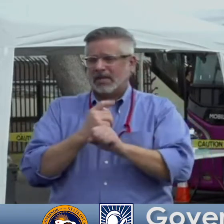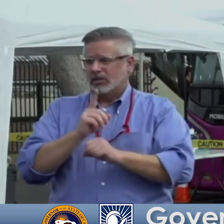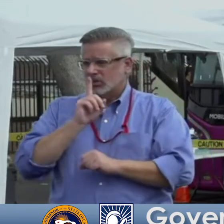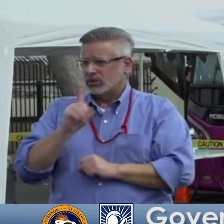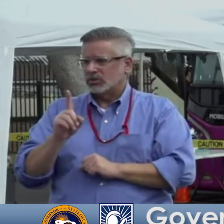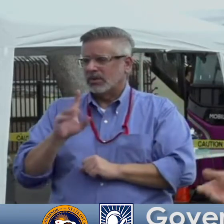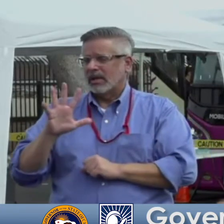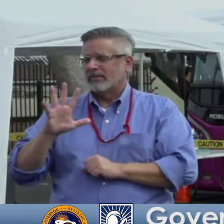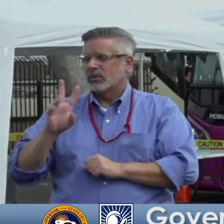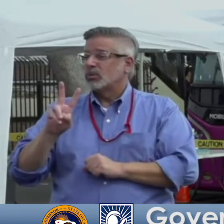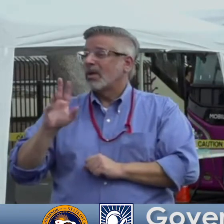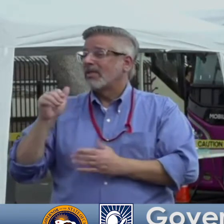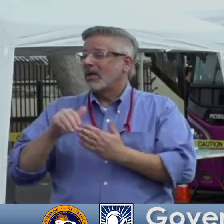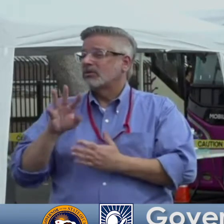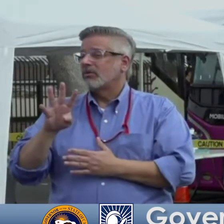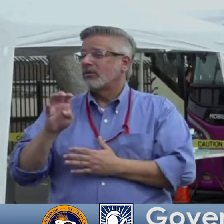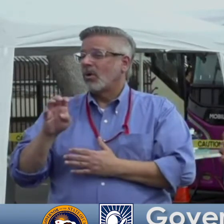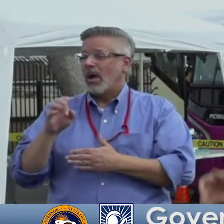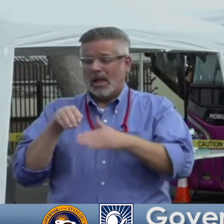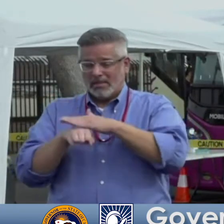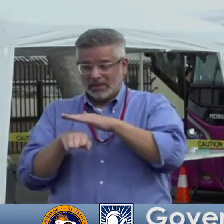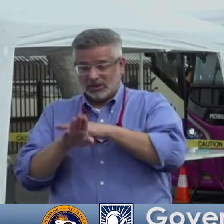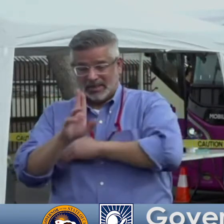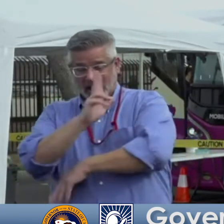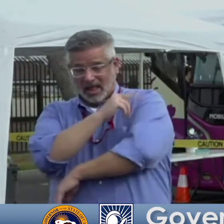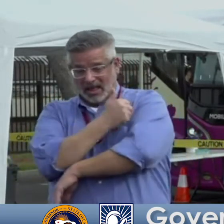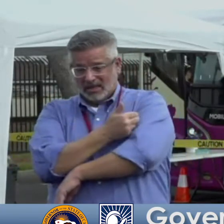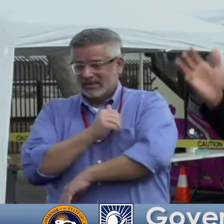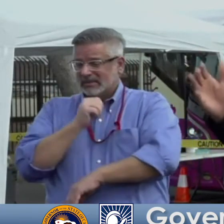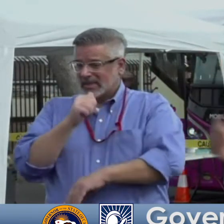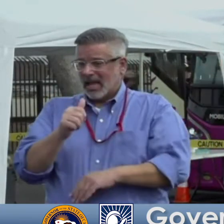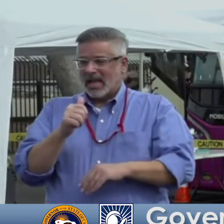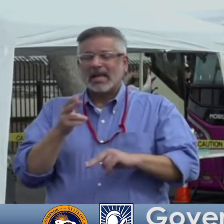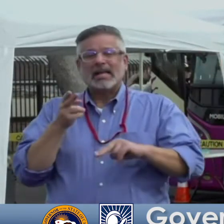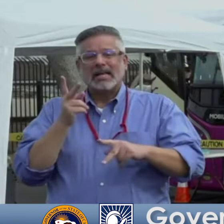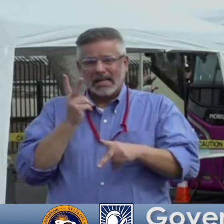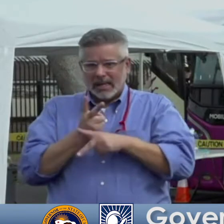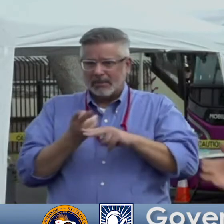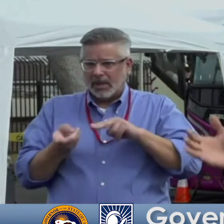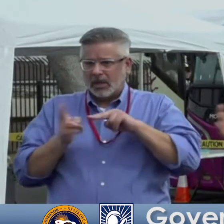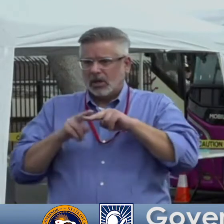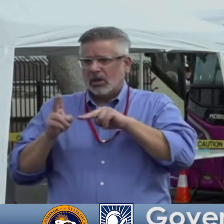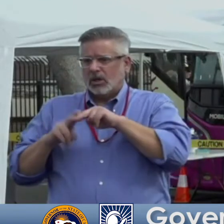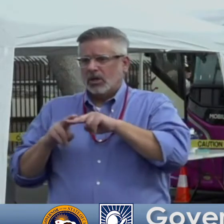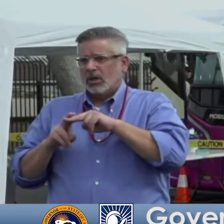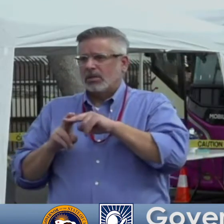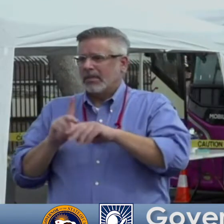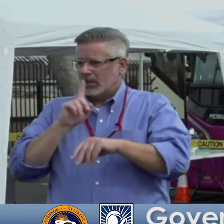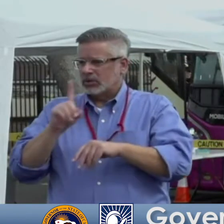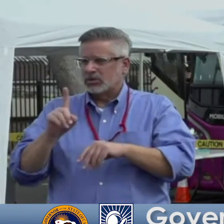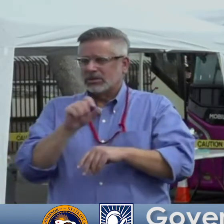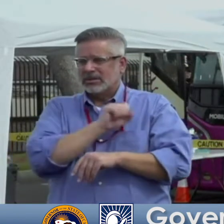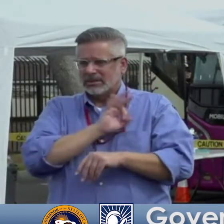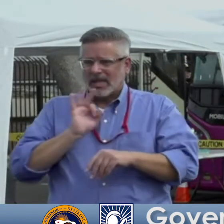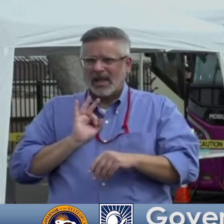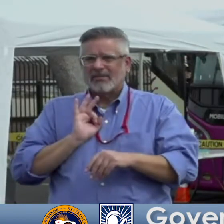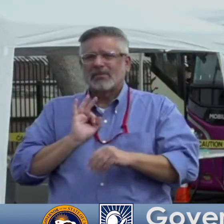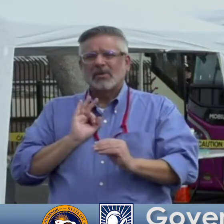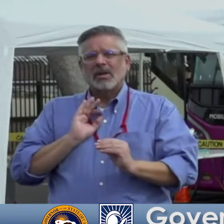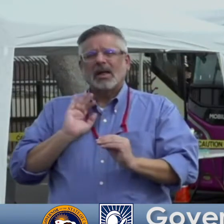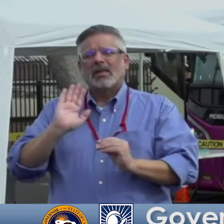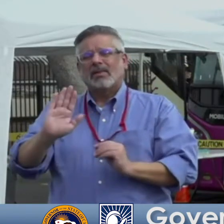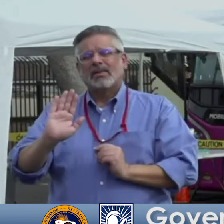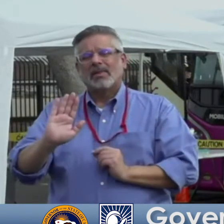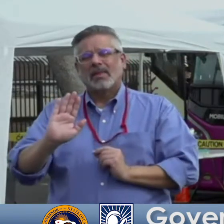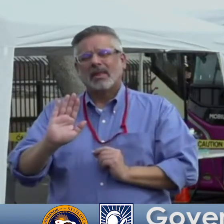that 52,400 admissions in the hospital doesn't keep increasing, making sure the staff that put